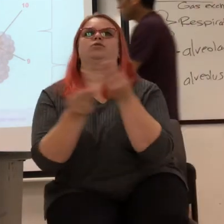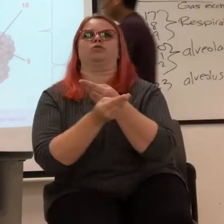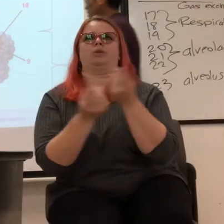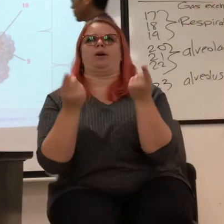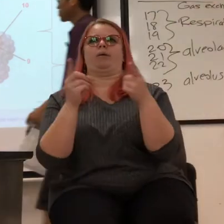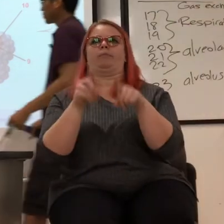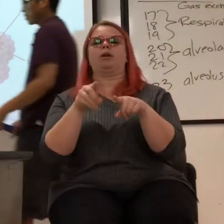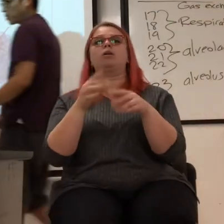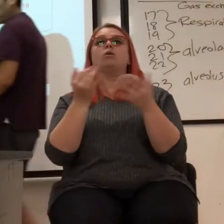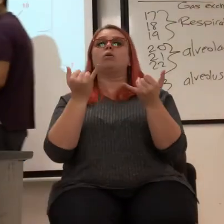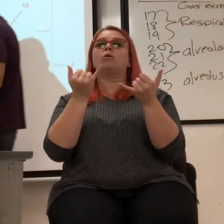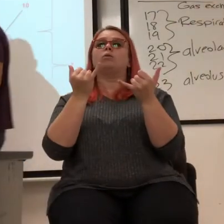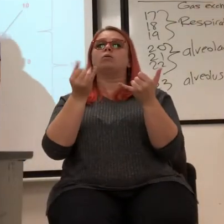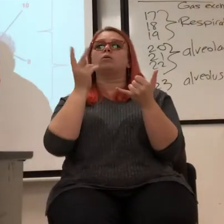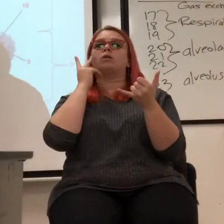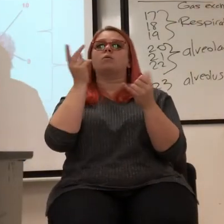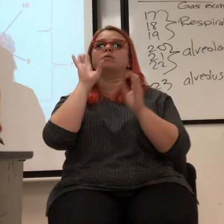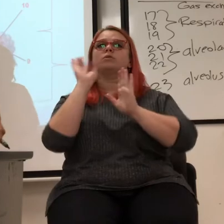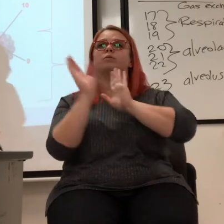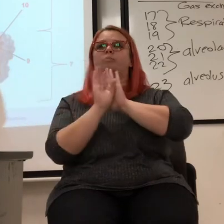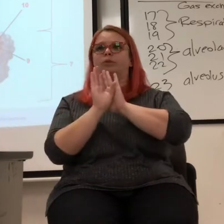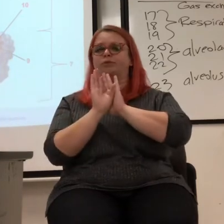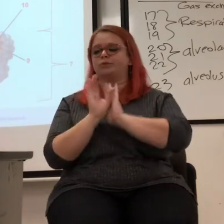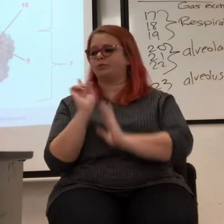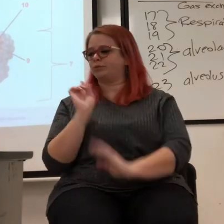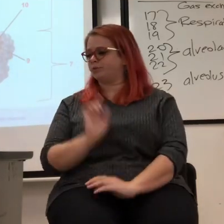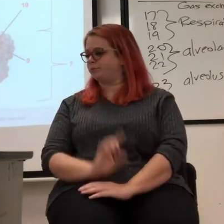So let's start to look at the picture here.